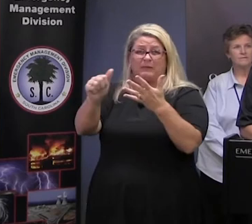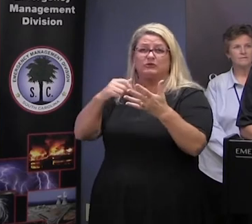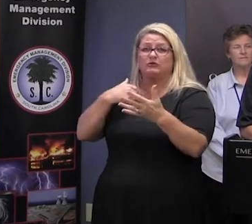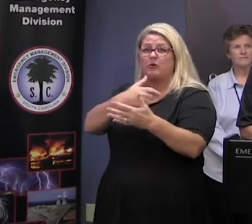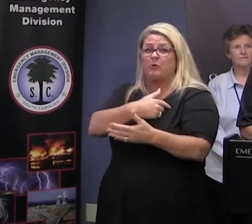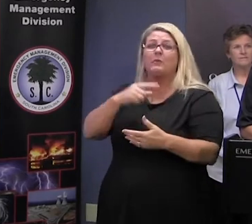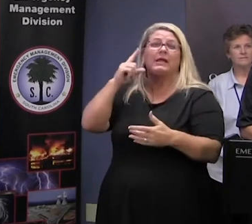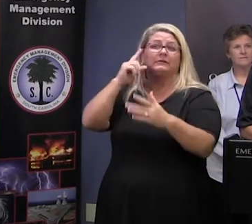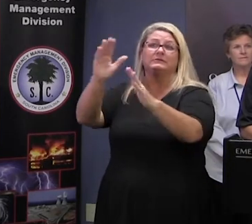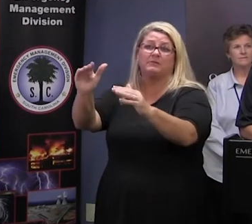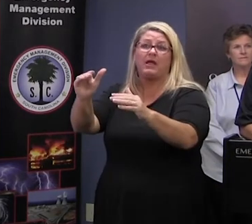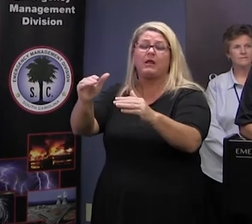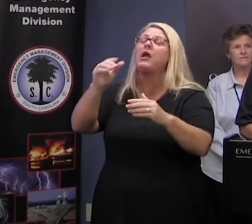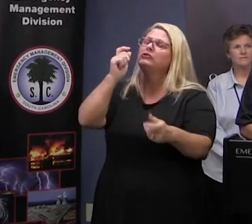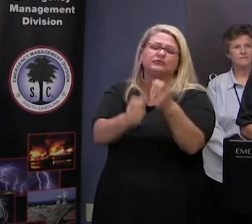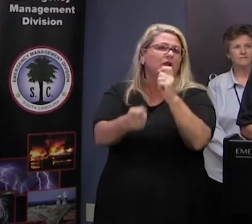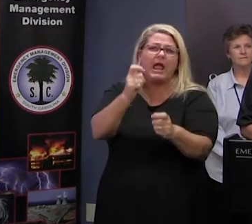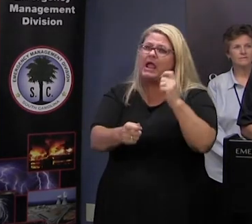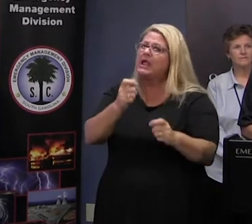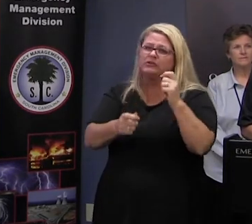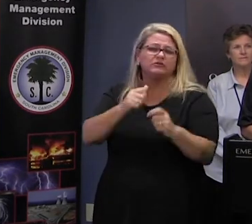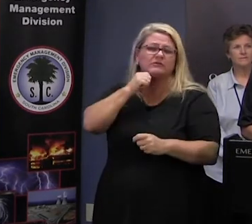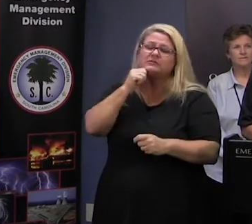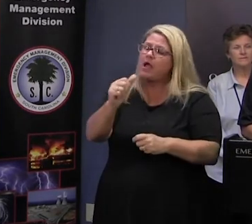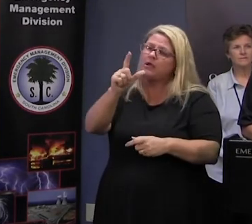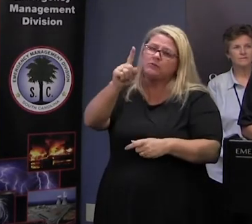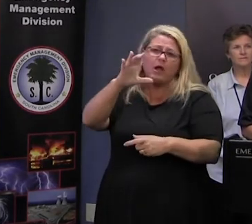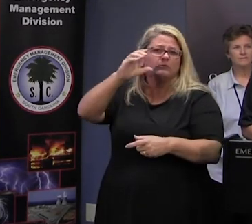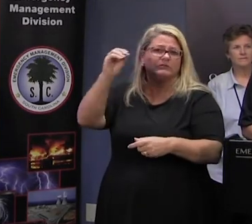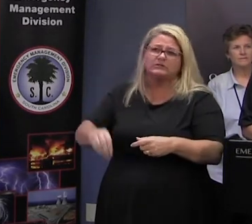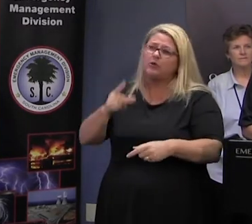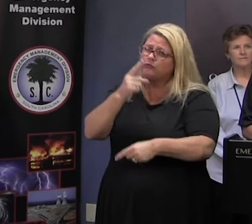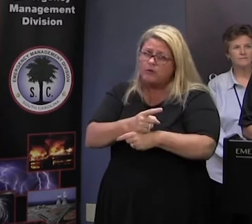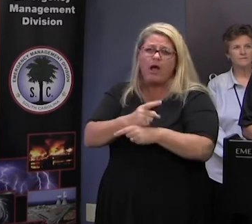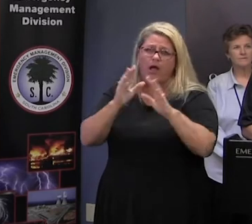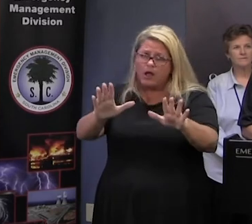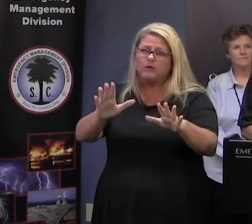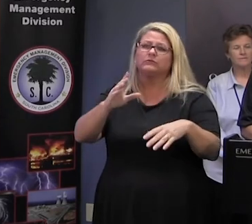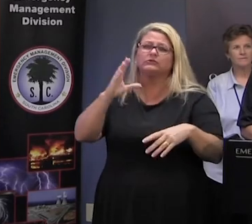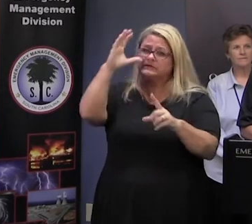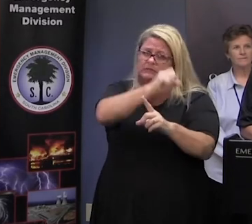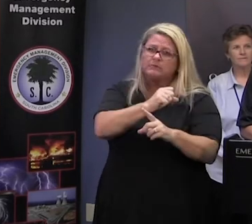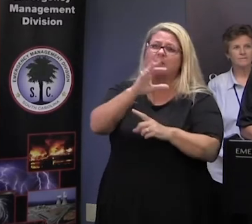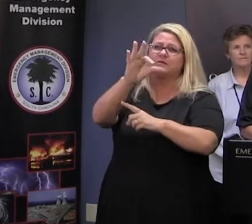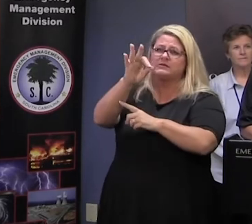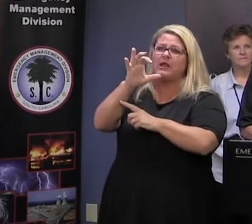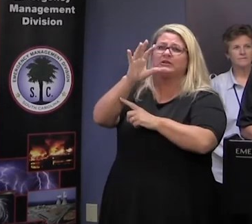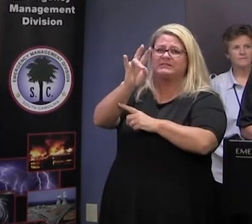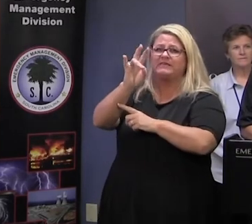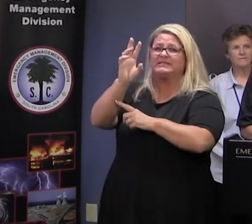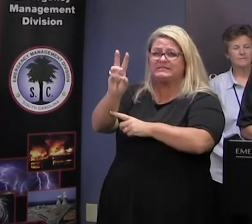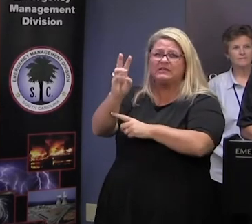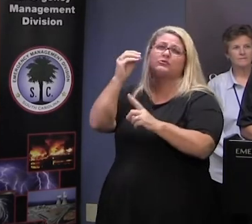change. They're not terribly accurate at this point, but just as a point of reference, right now we're looking at 976 homes